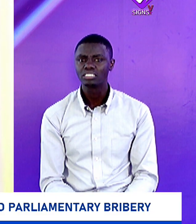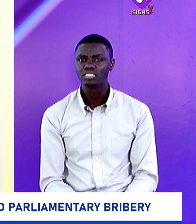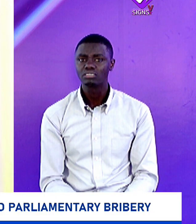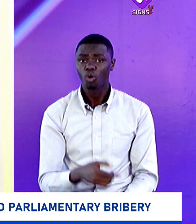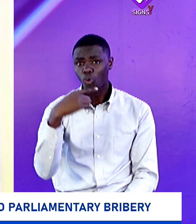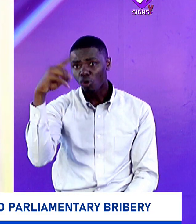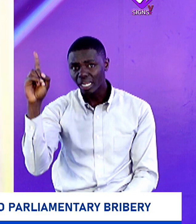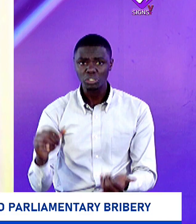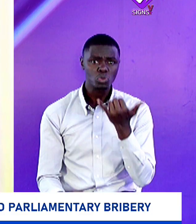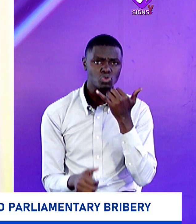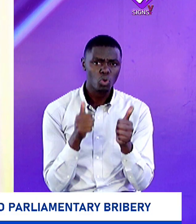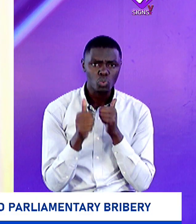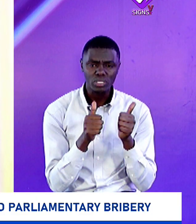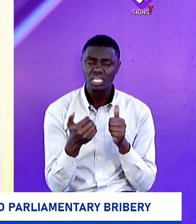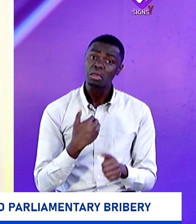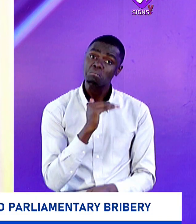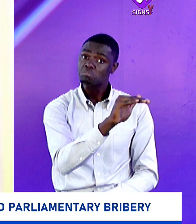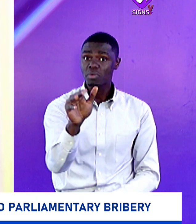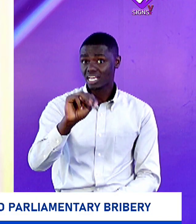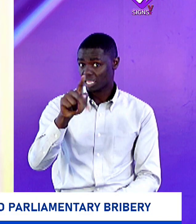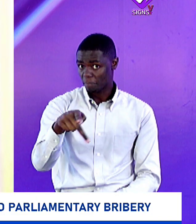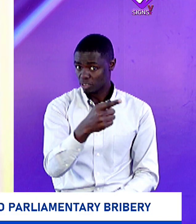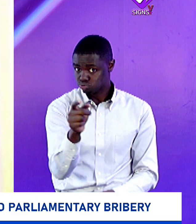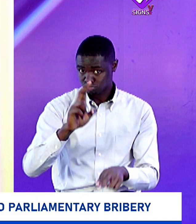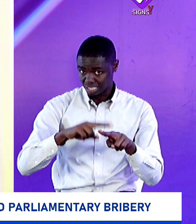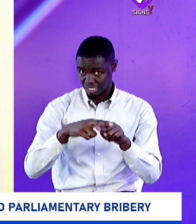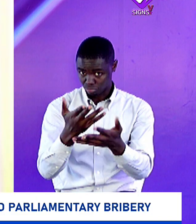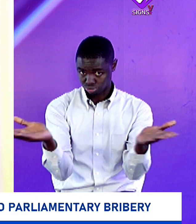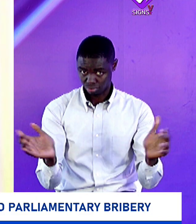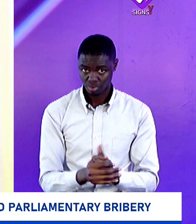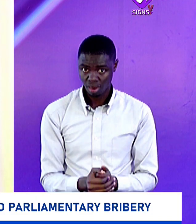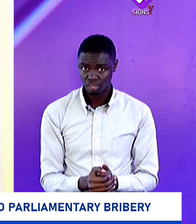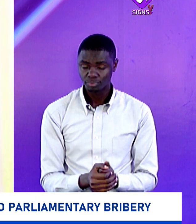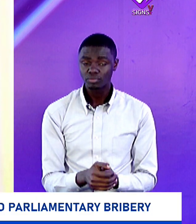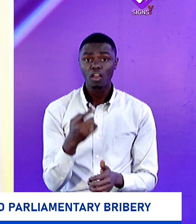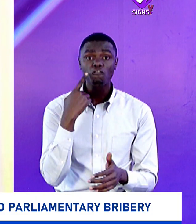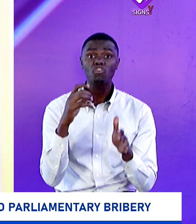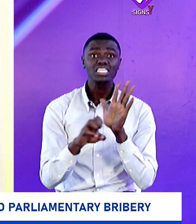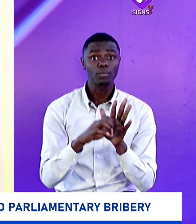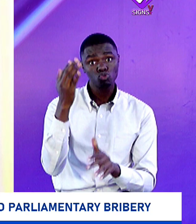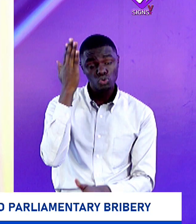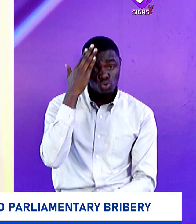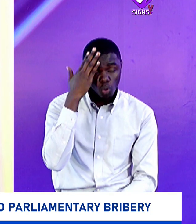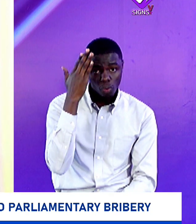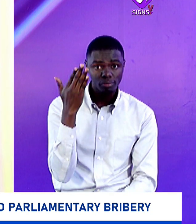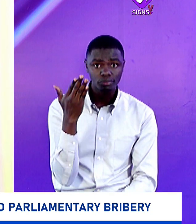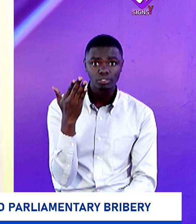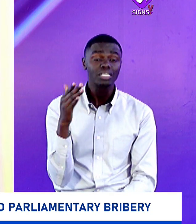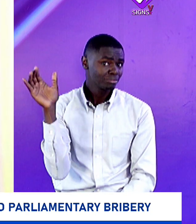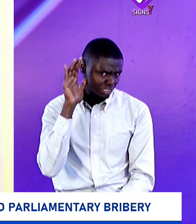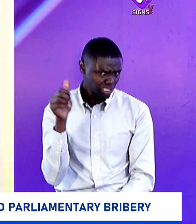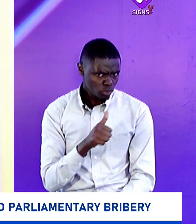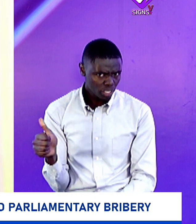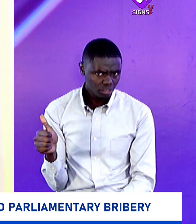that correct or not correct? Yes. Let me ask you, members of parliament who are seated here. Do you, for example, know, munisikie